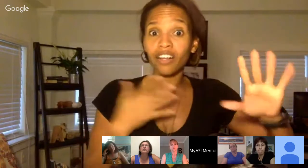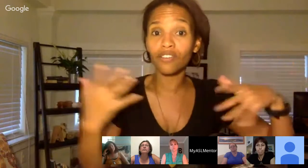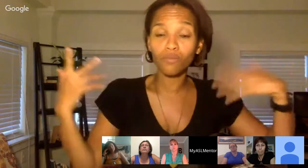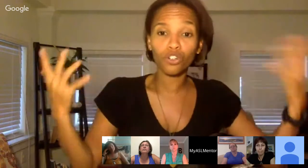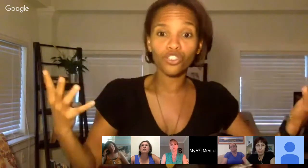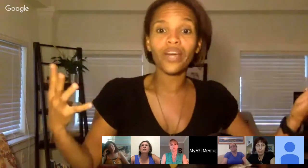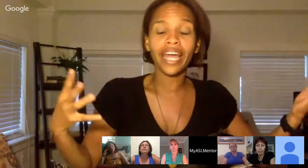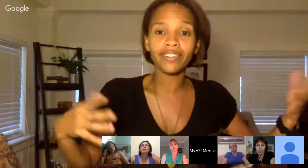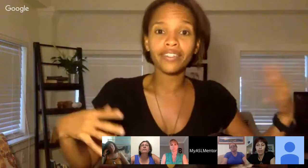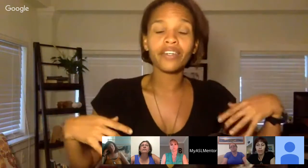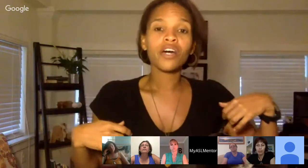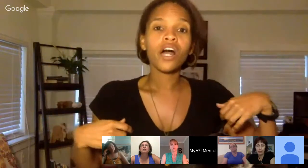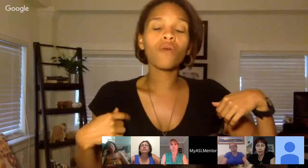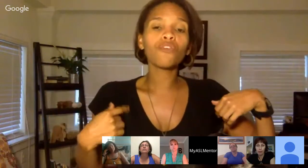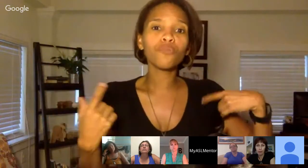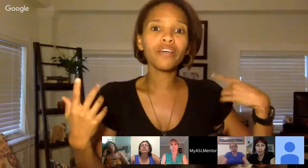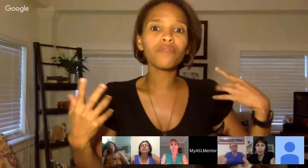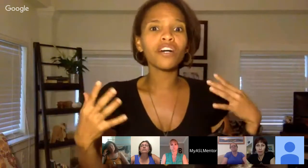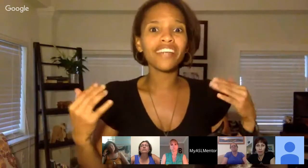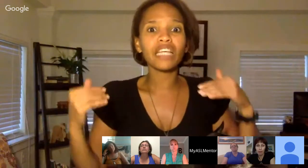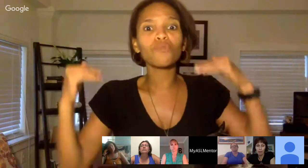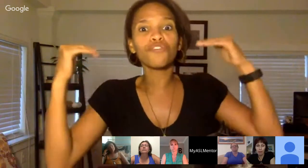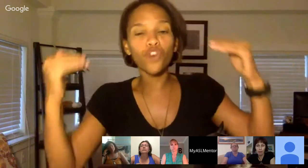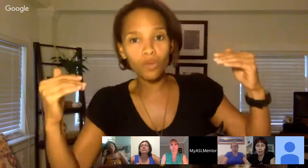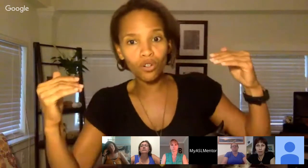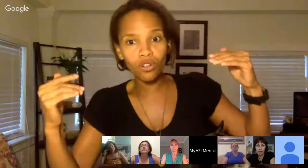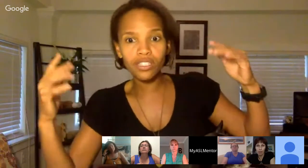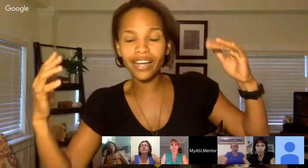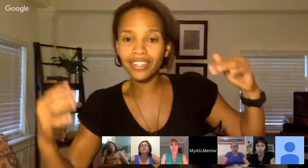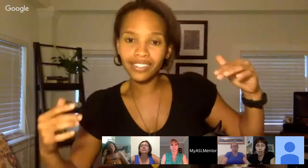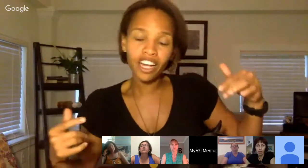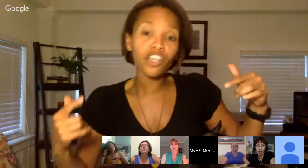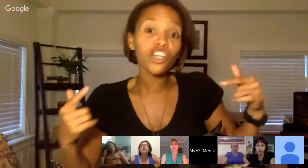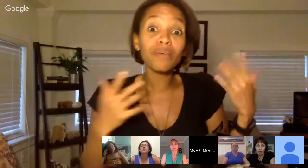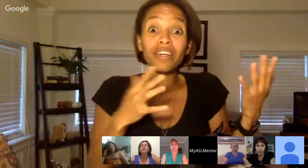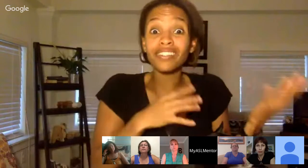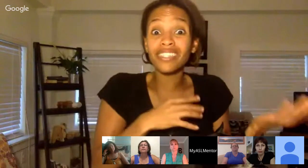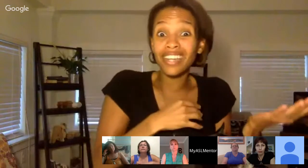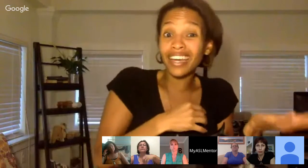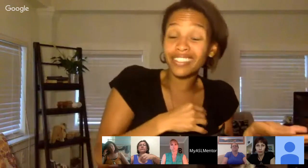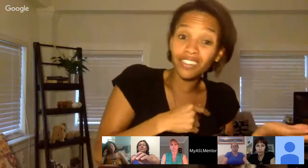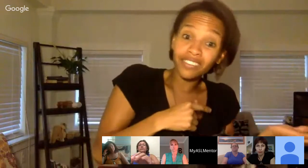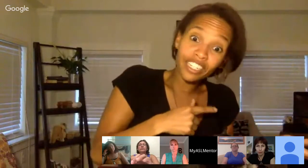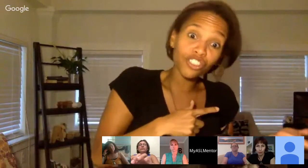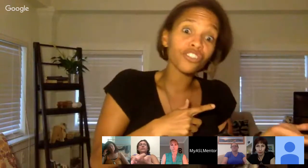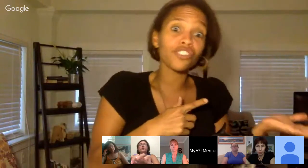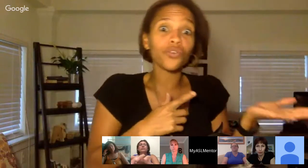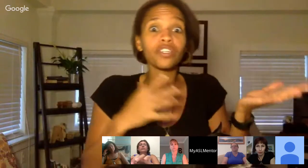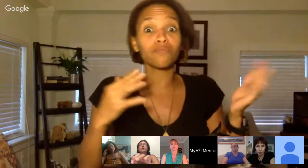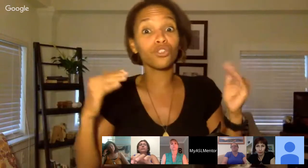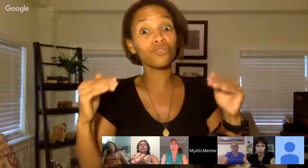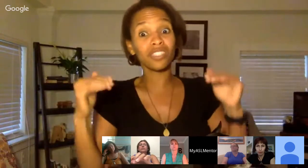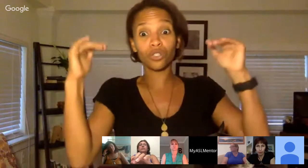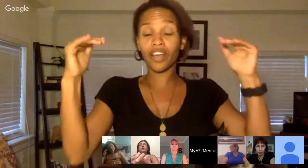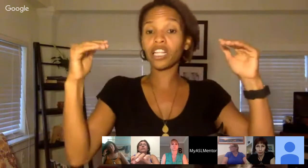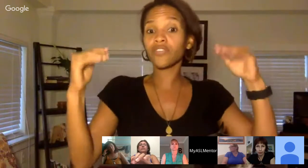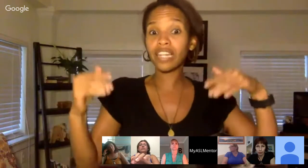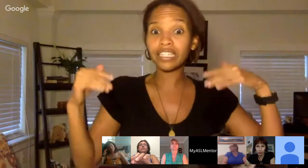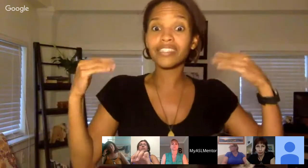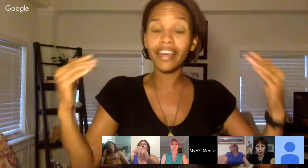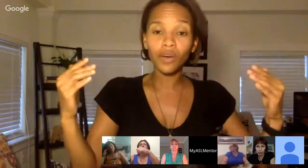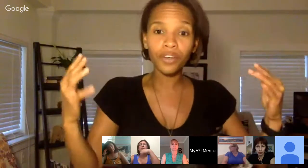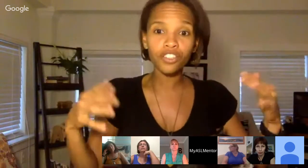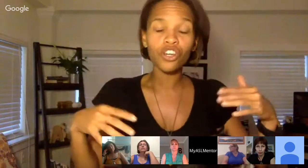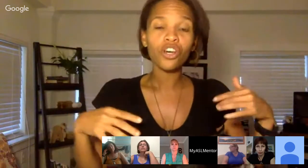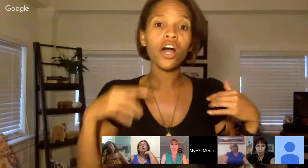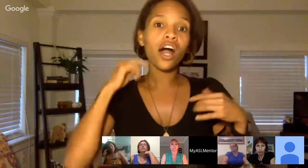signing style is more two-handed, which will be a slightly more formal signing style. It could be because he's an ASL teacher, and so he's used to sort of elevating